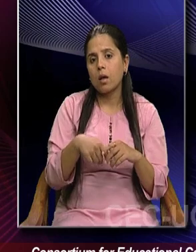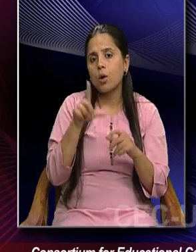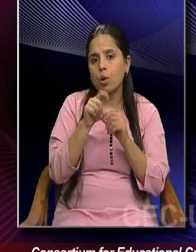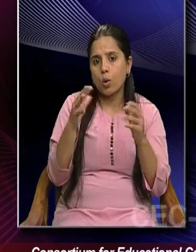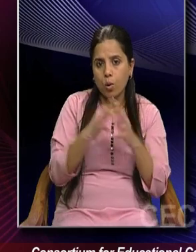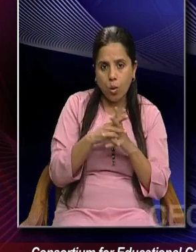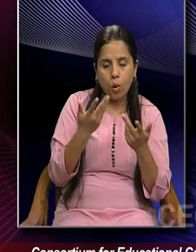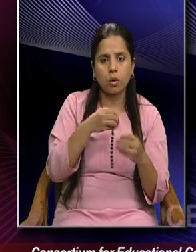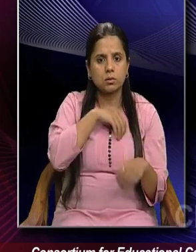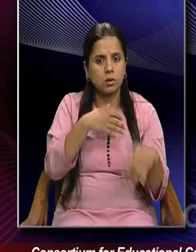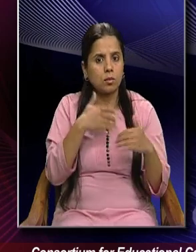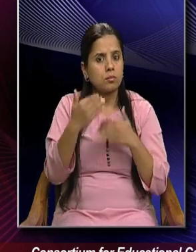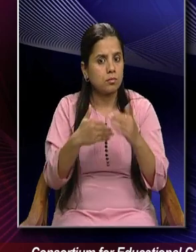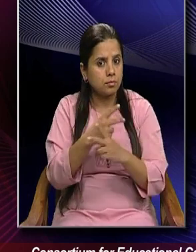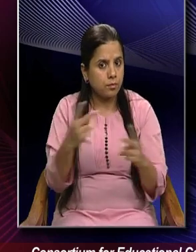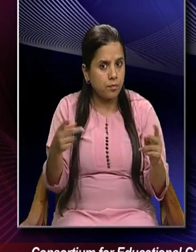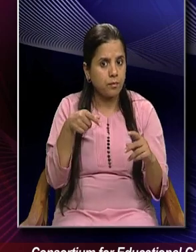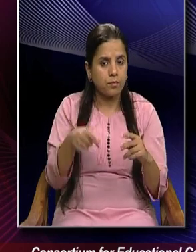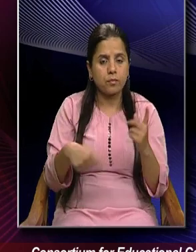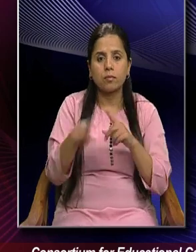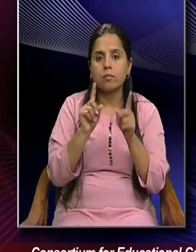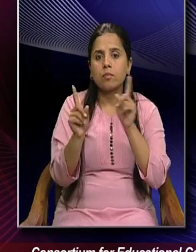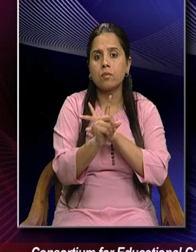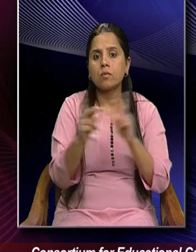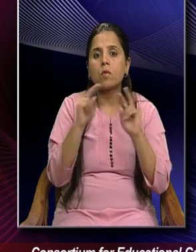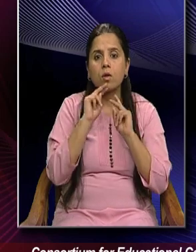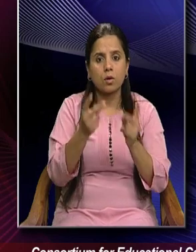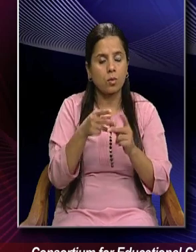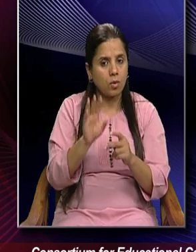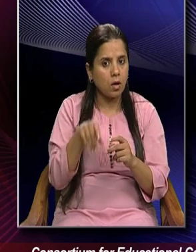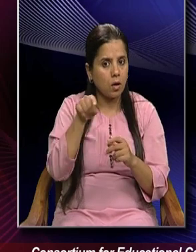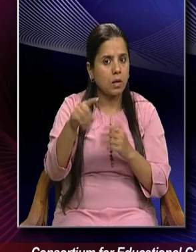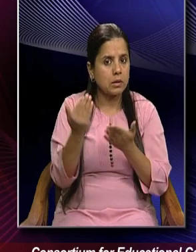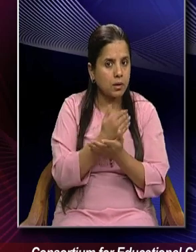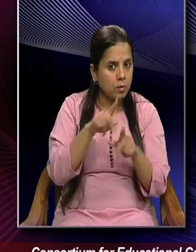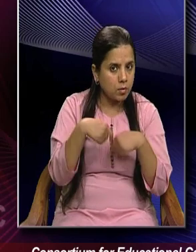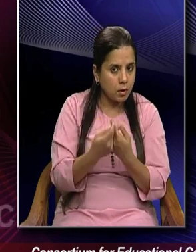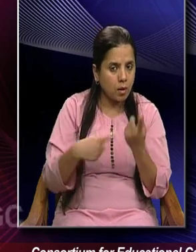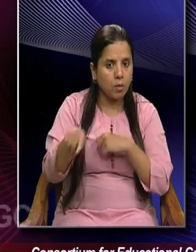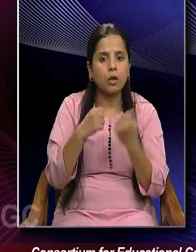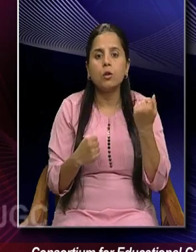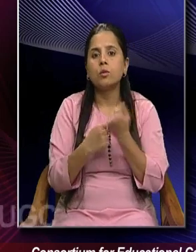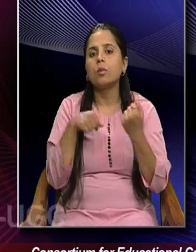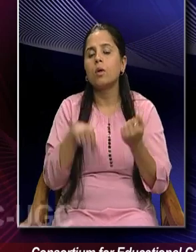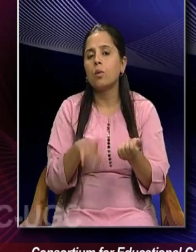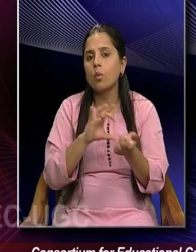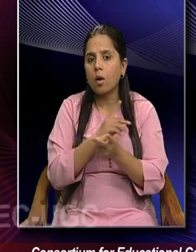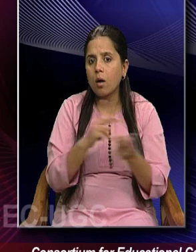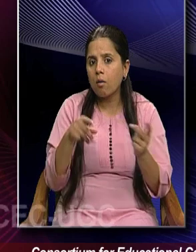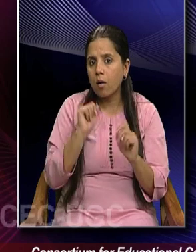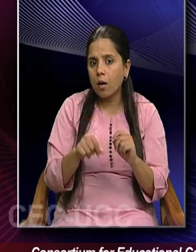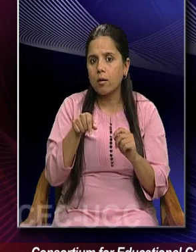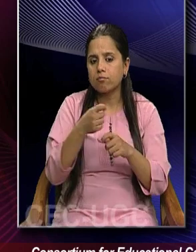and survival, narrative of frontline responders, rescue teams, doctors, aid workers, evoke empathy